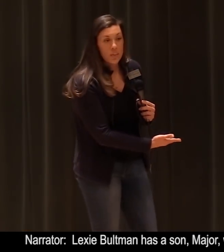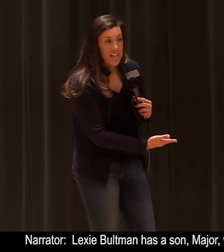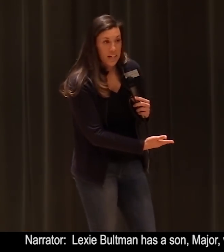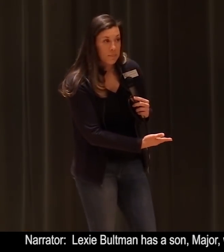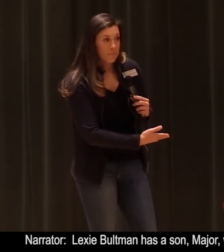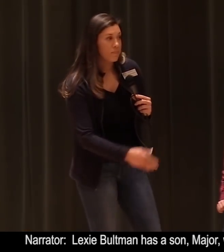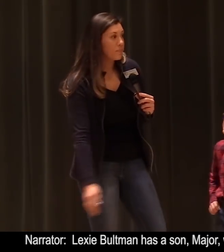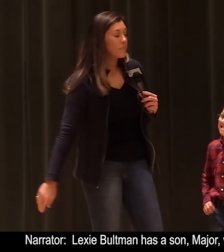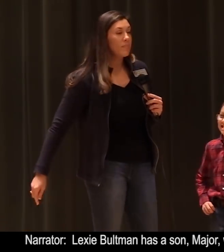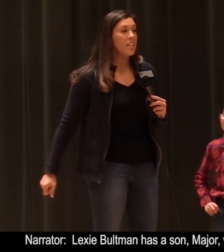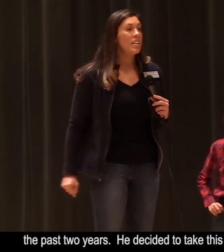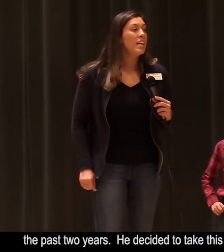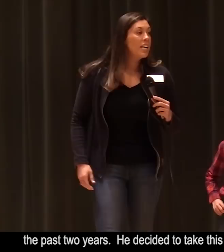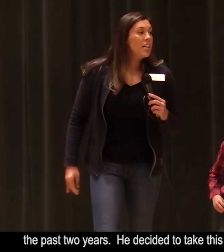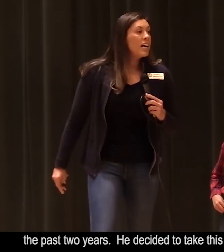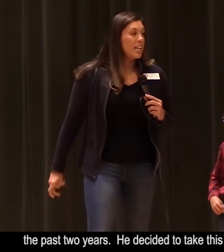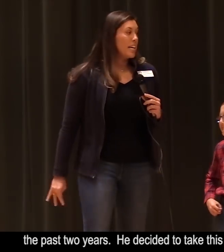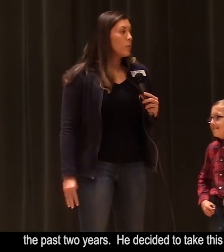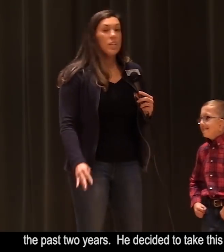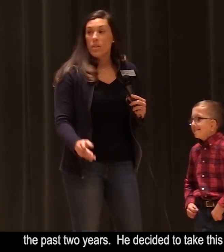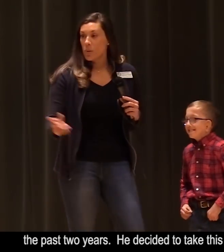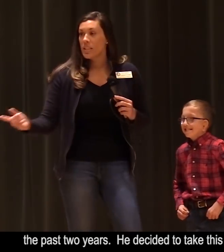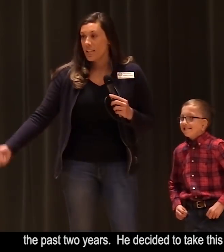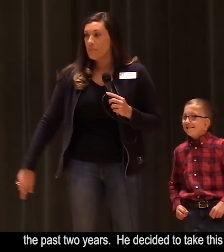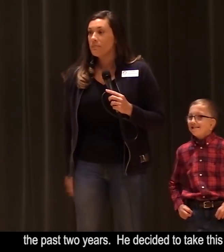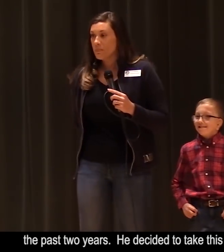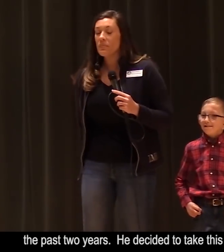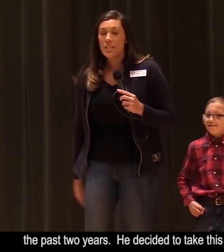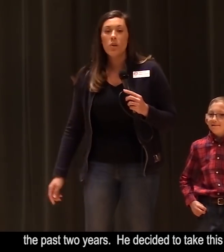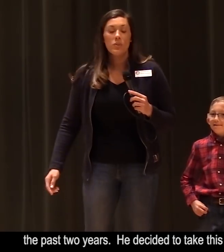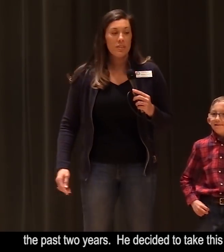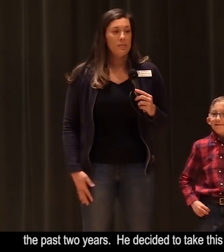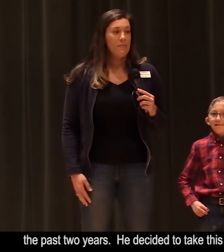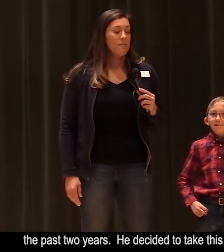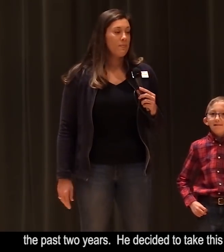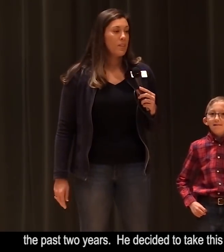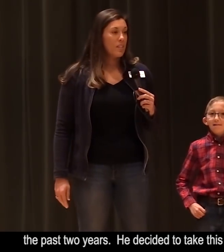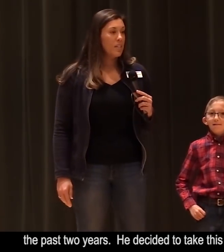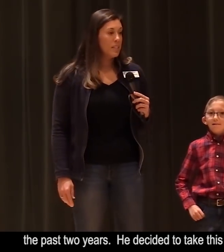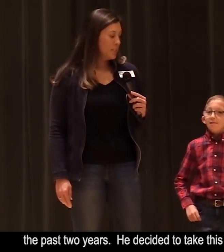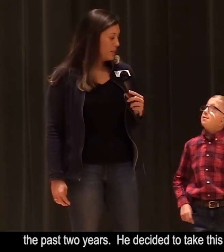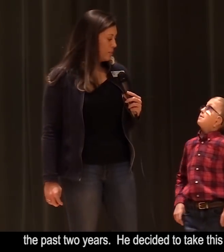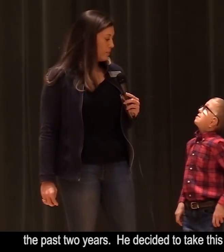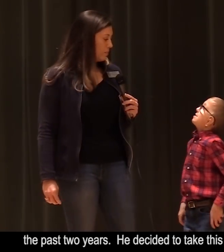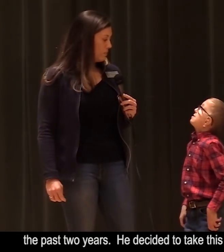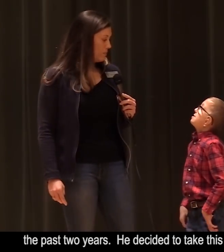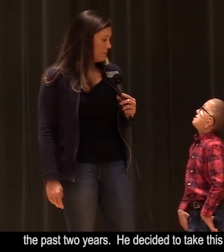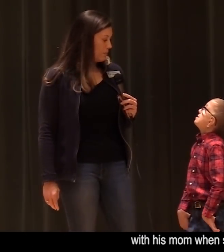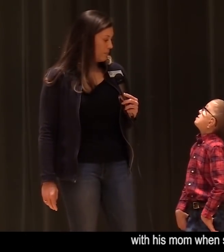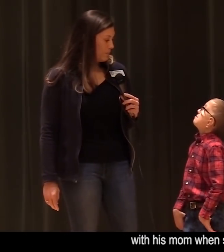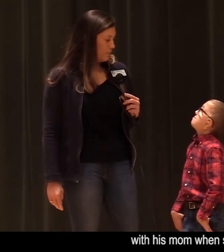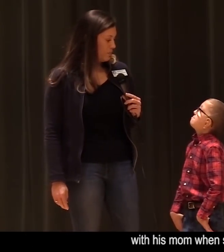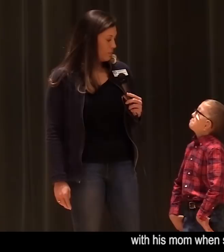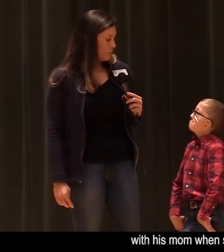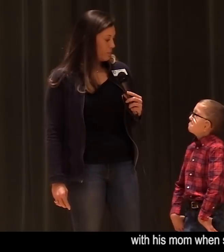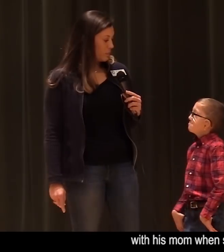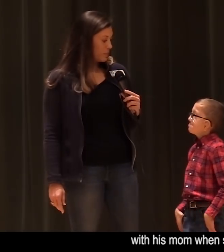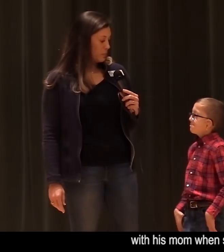at the contest for the past 2 years. He decided to take this year off, but he still went on stage with his mom when she